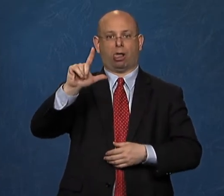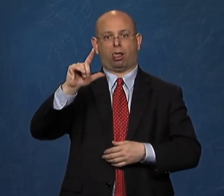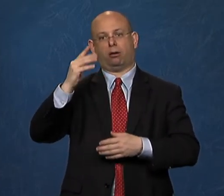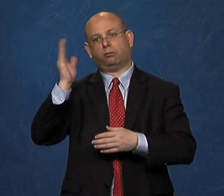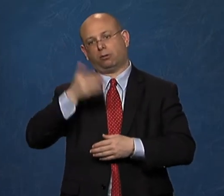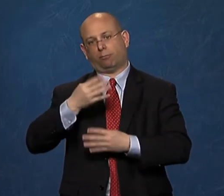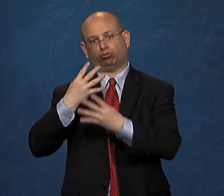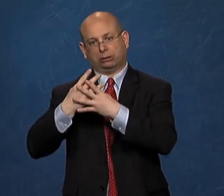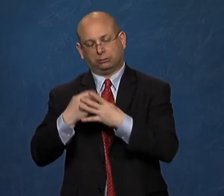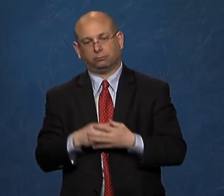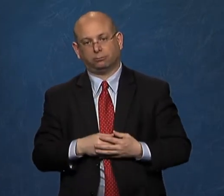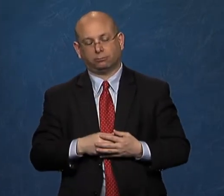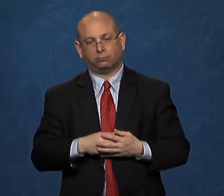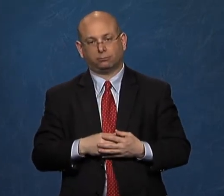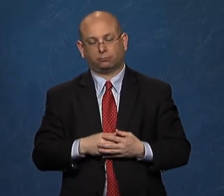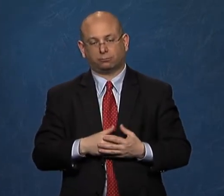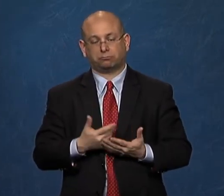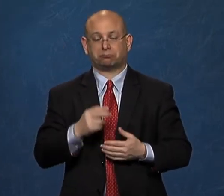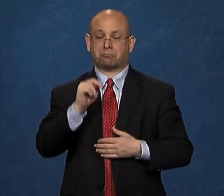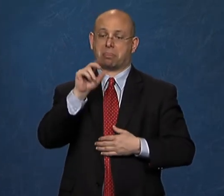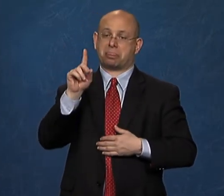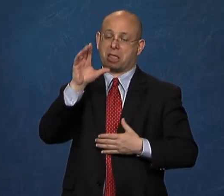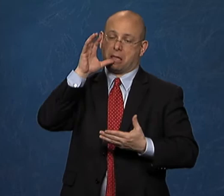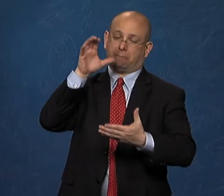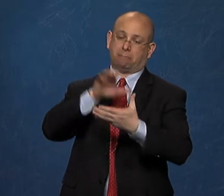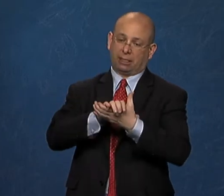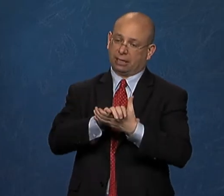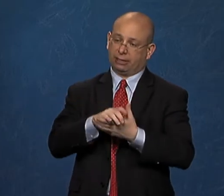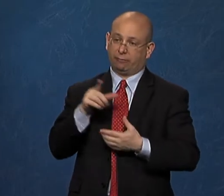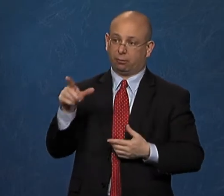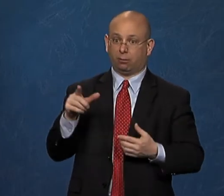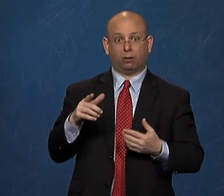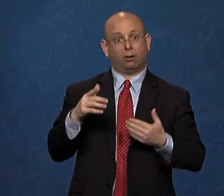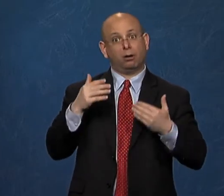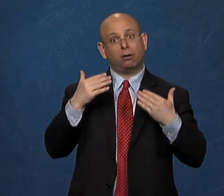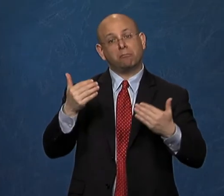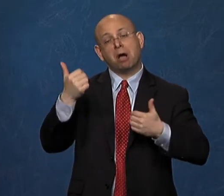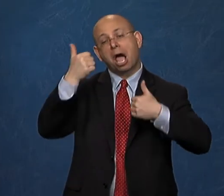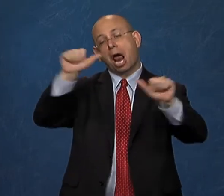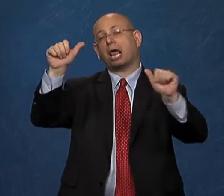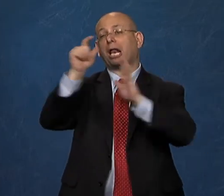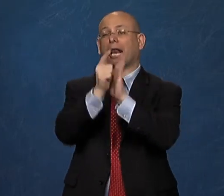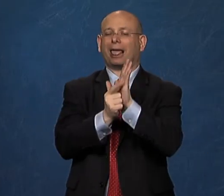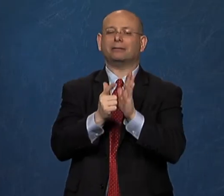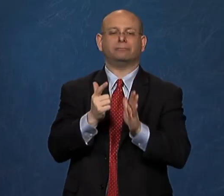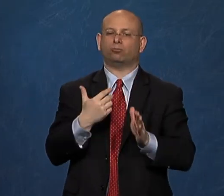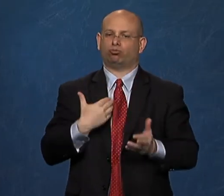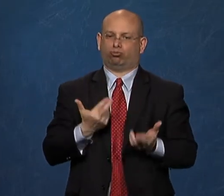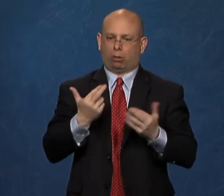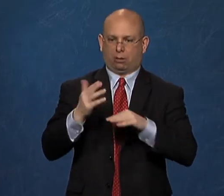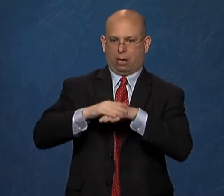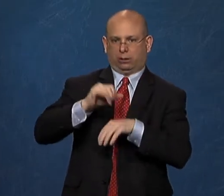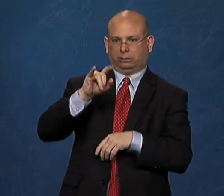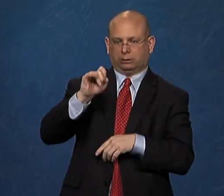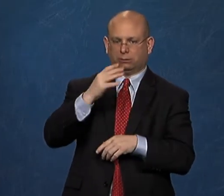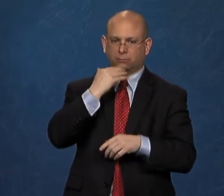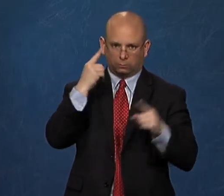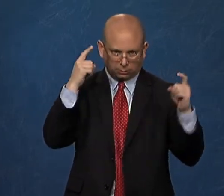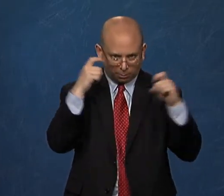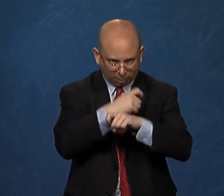or prison. I would say for any legal setting, an on-site interpreter is most preferred just due to the complexity of